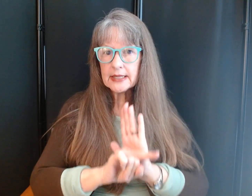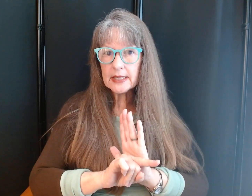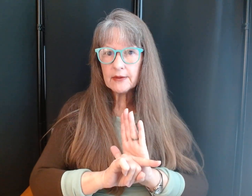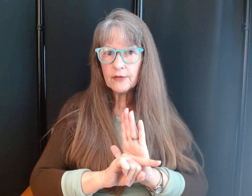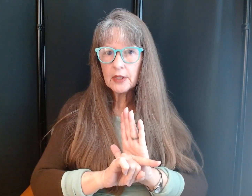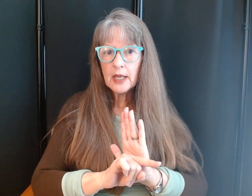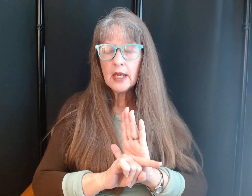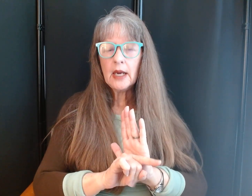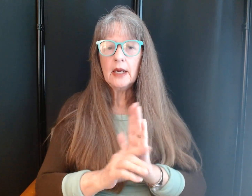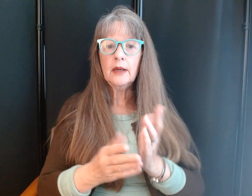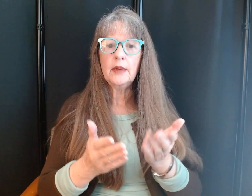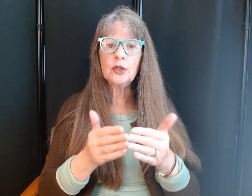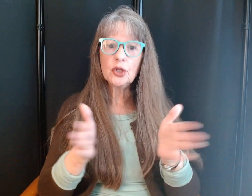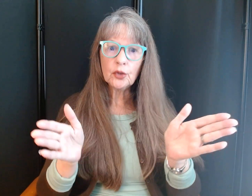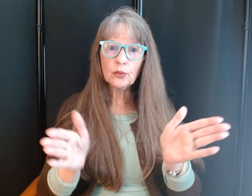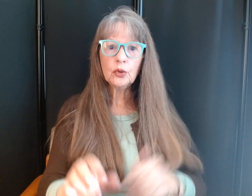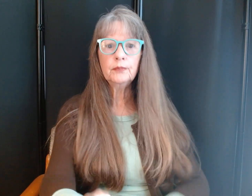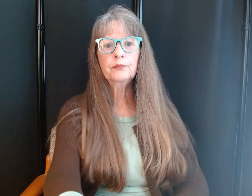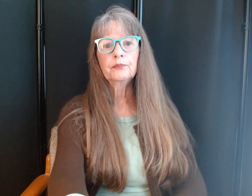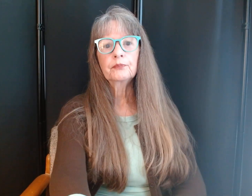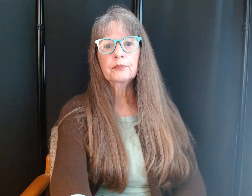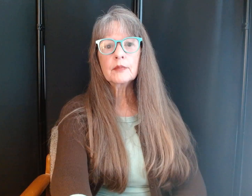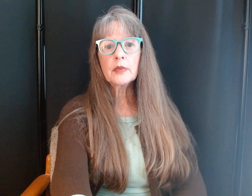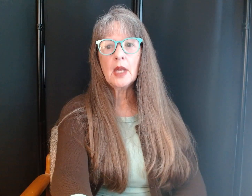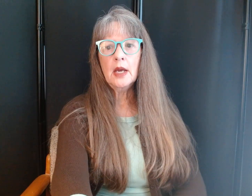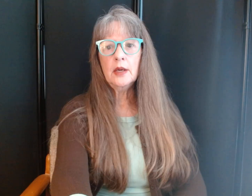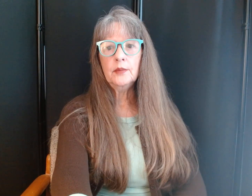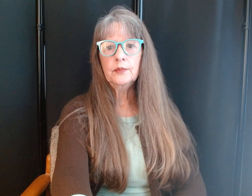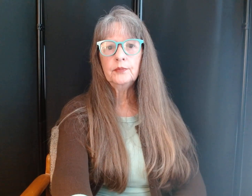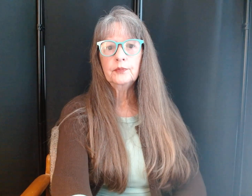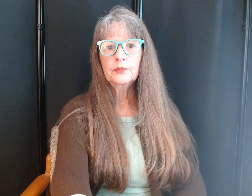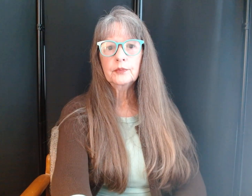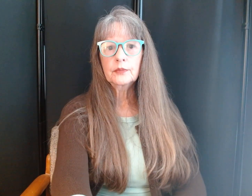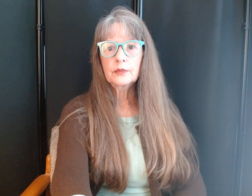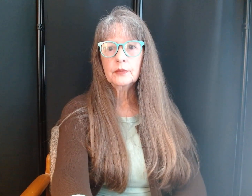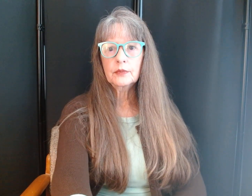negative in general. Um,